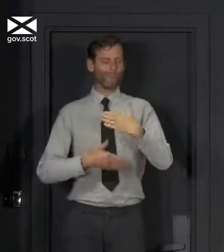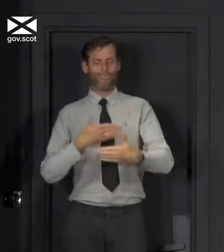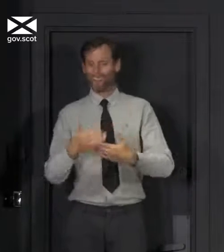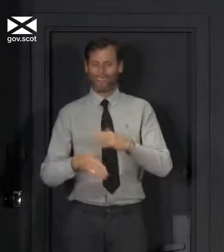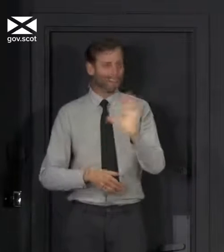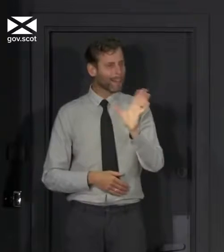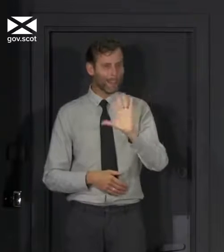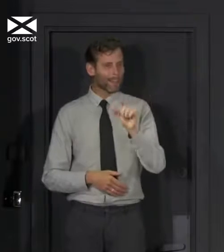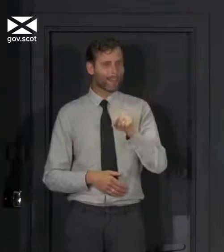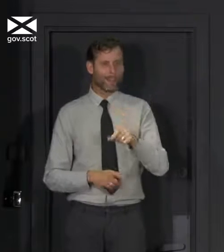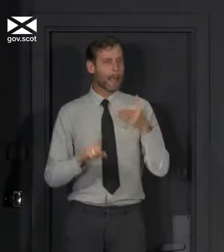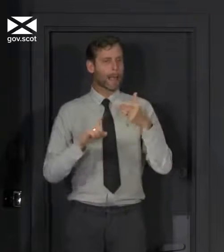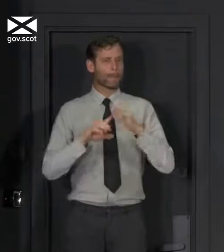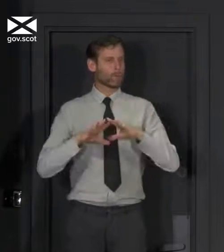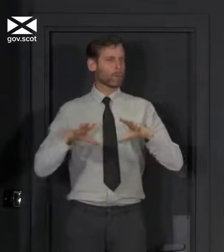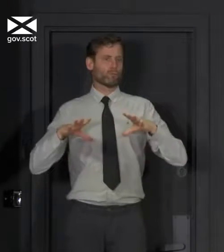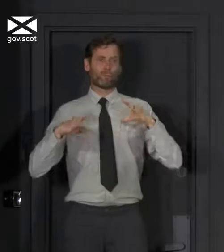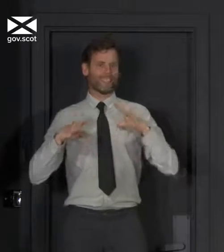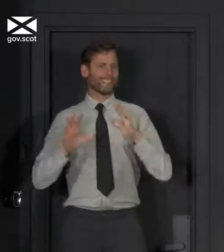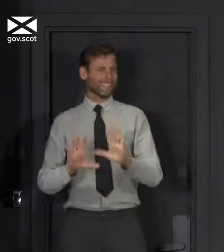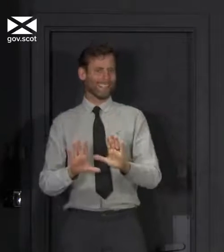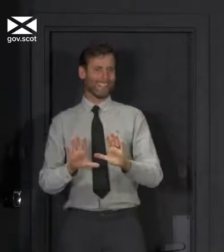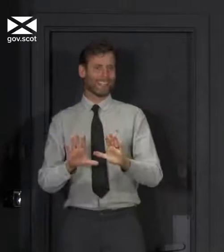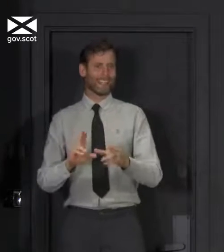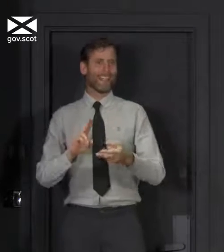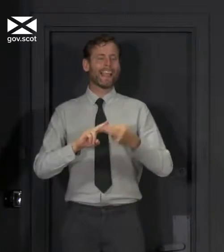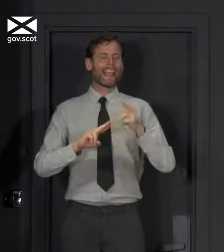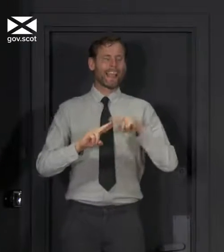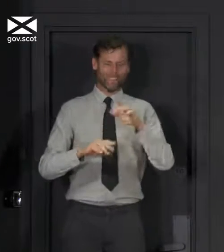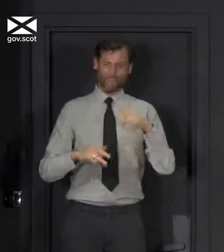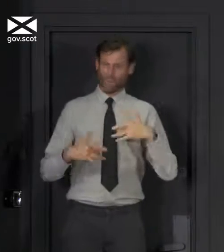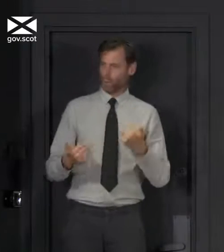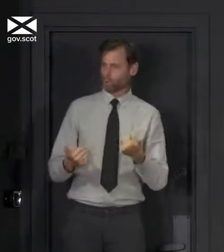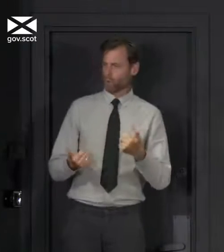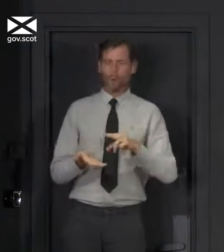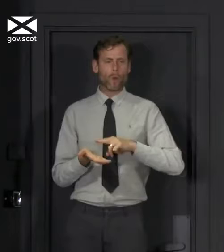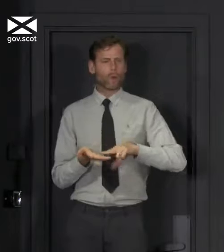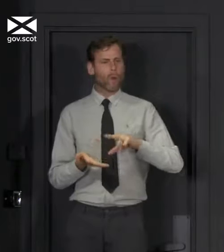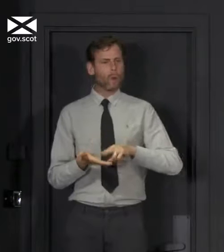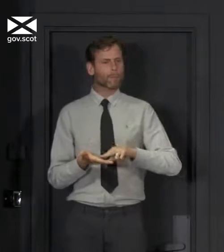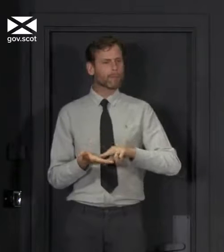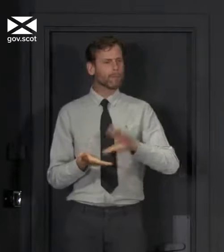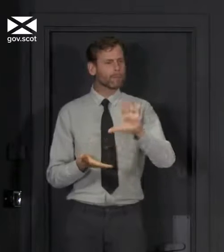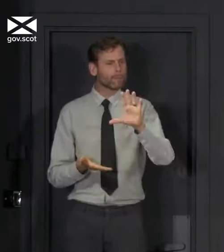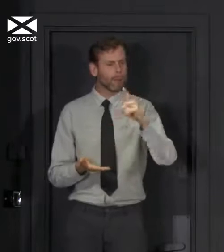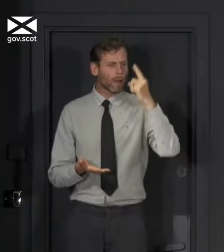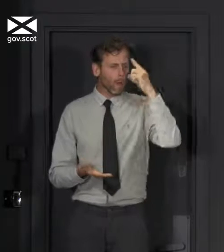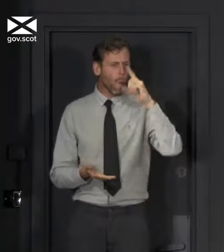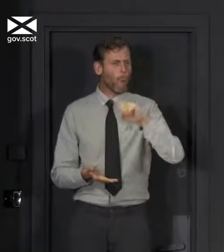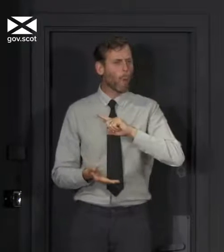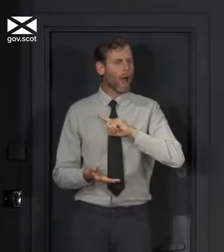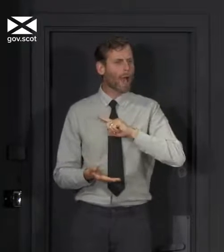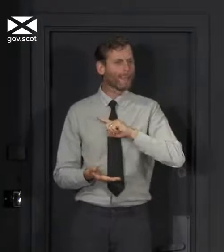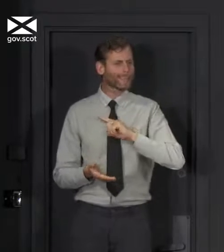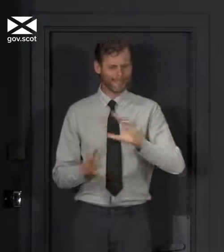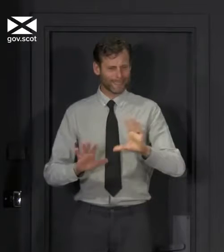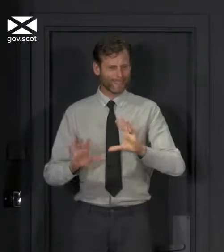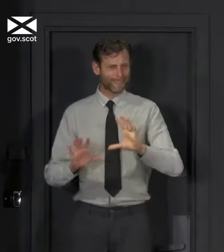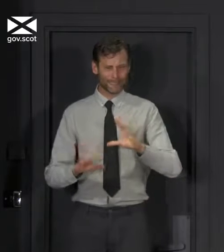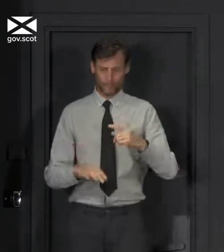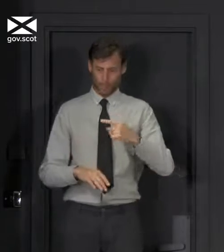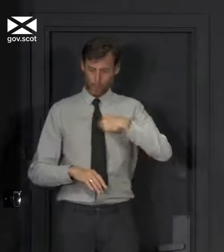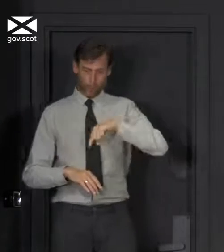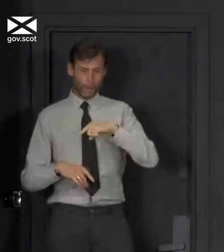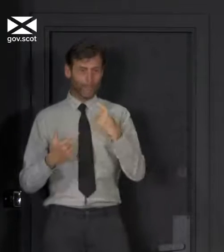to normal. If it does, please ask yourself why that feels that way now, when all those